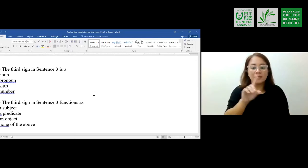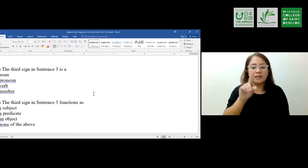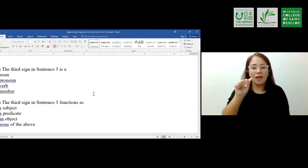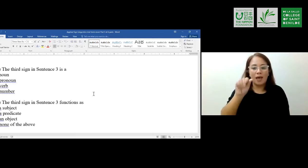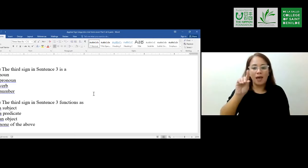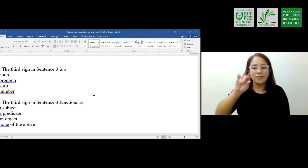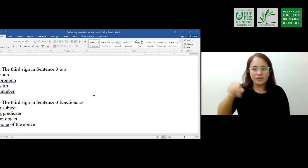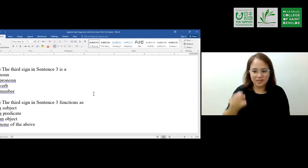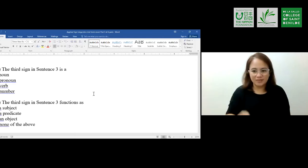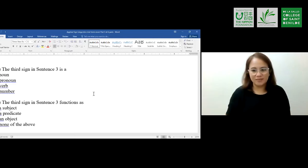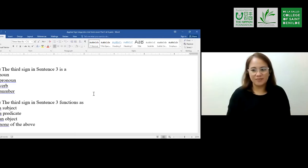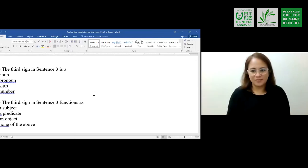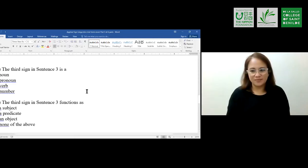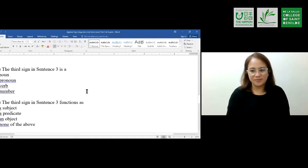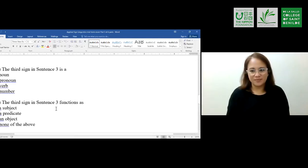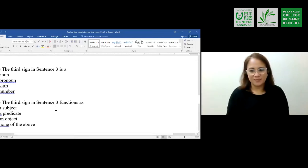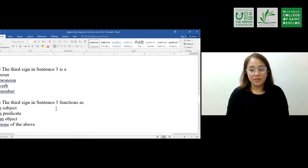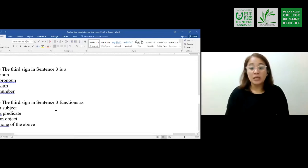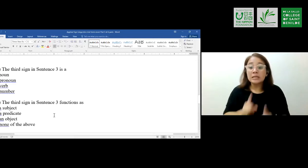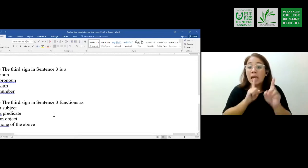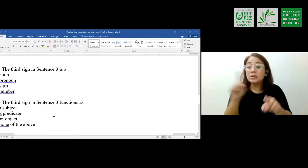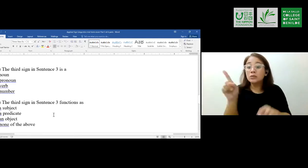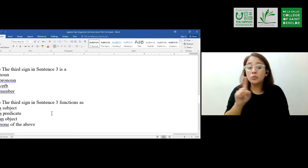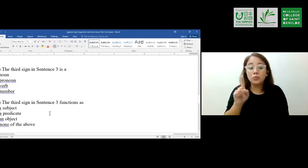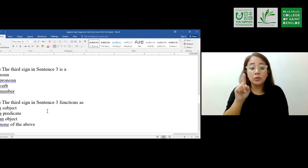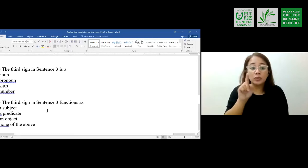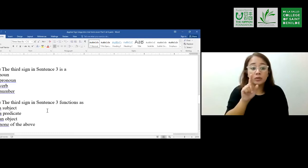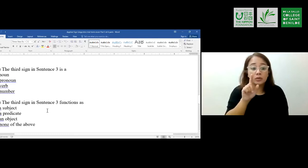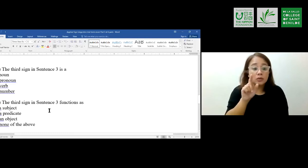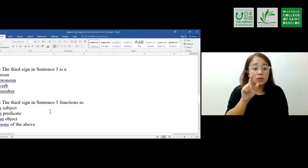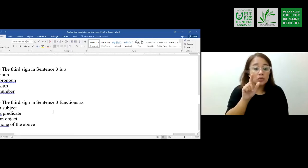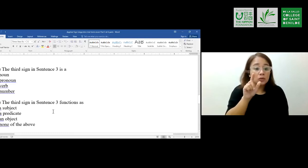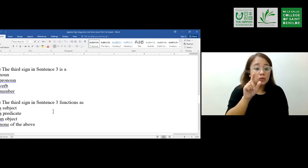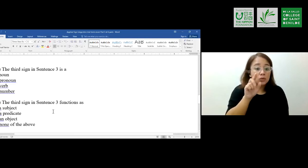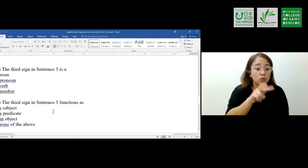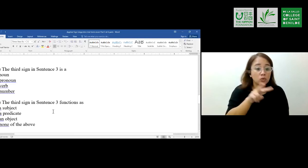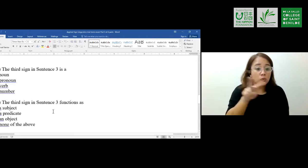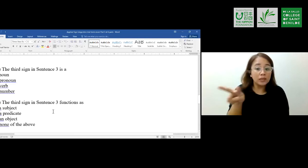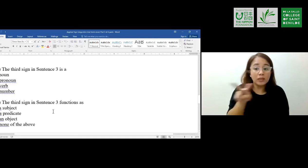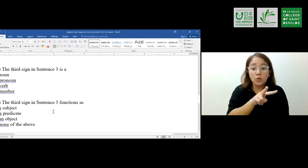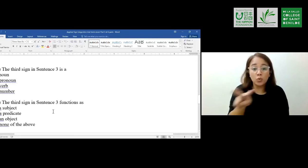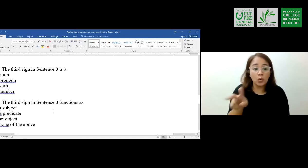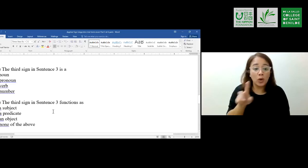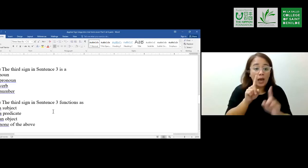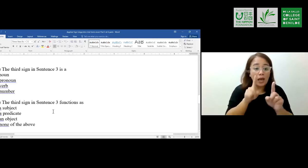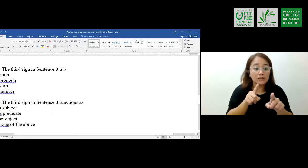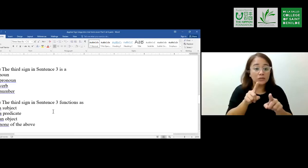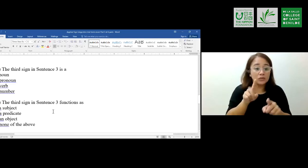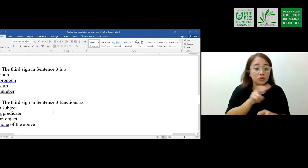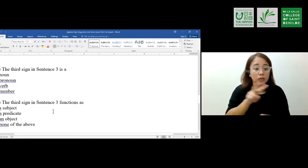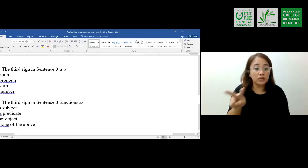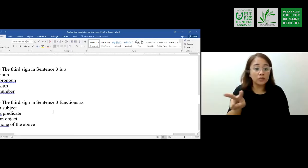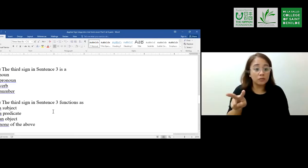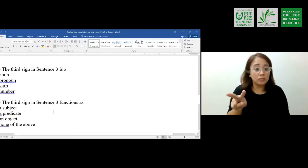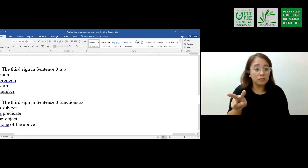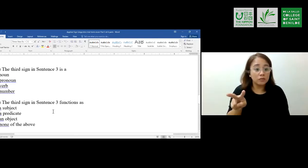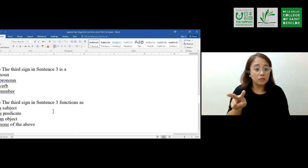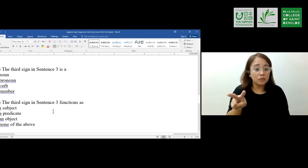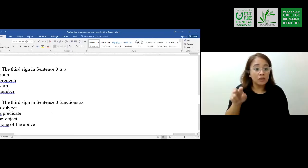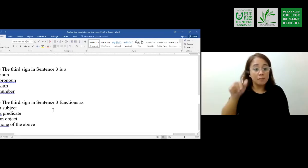Okay, so the answer to number 22, the third sign in sentence 3, which is man,